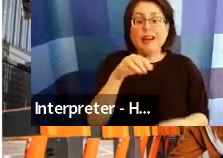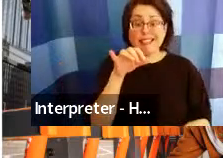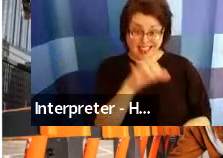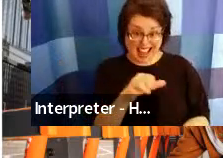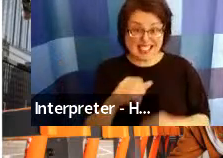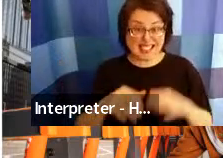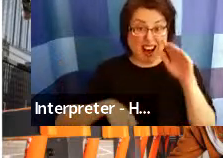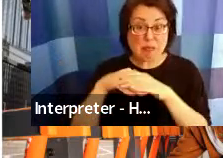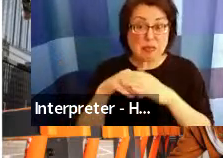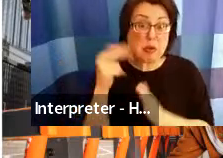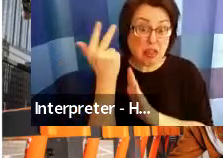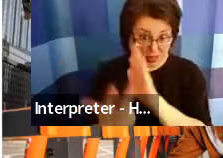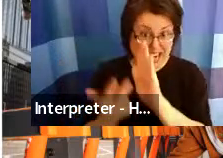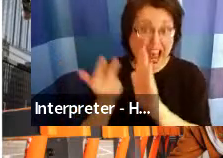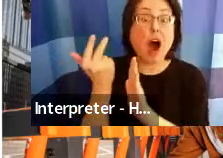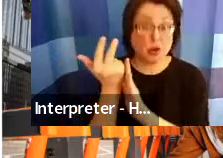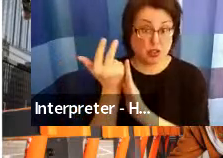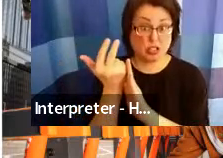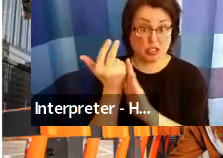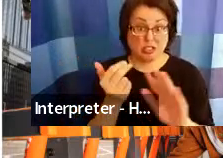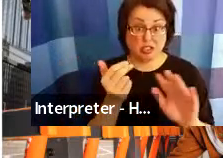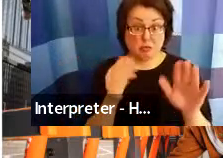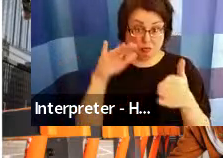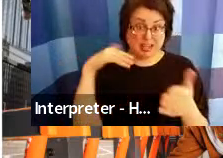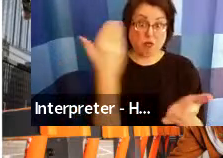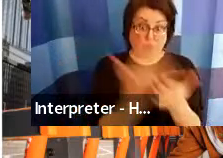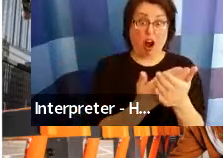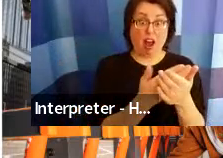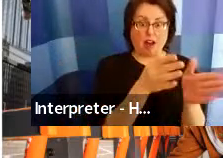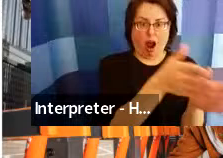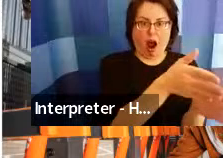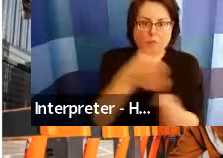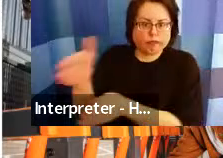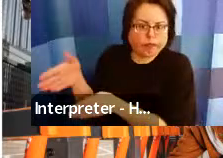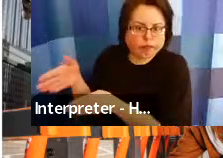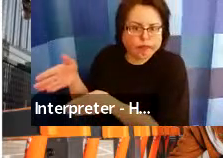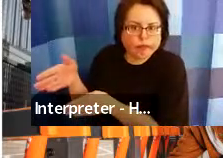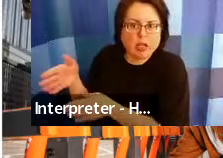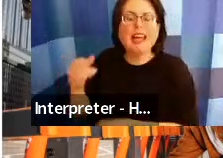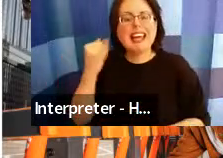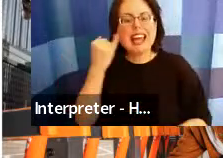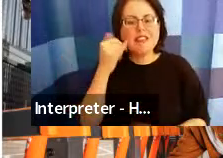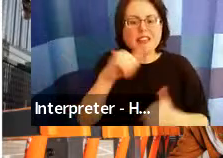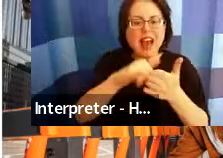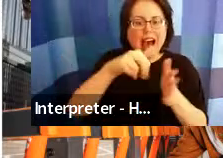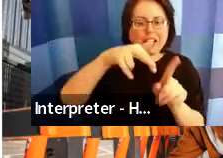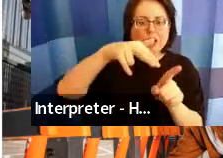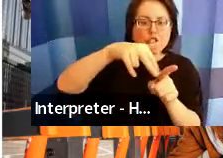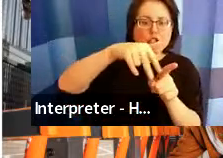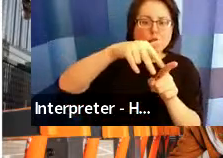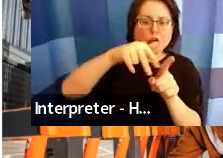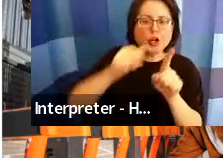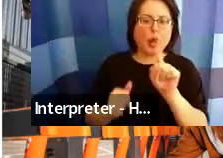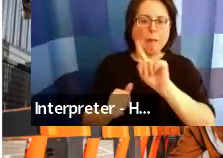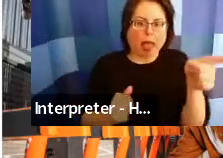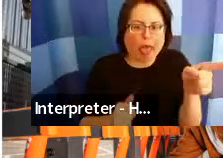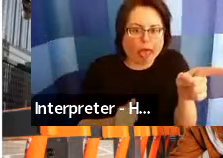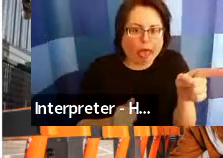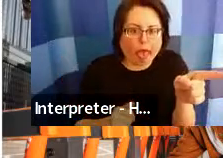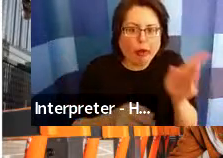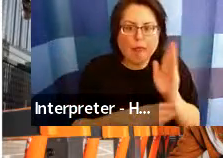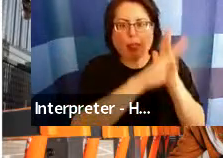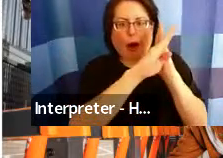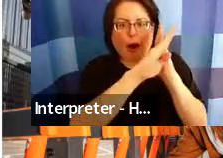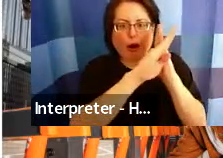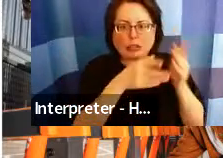So if there are any reports of a scooter being fallen down or blocking a path, SPIN will,